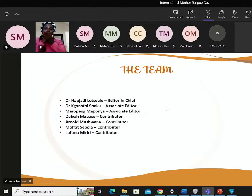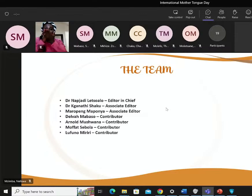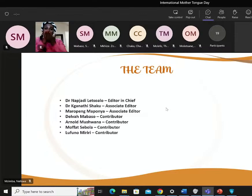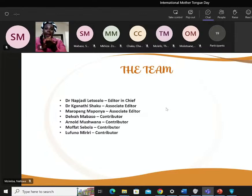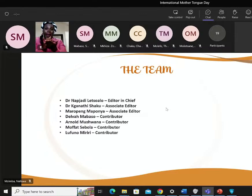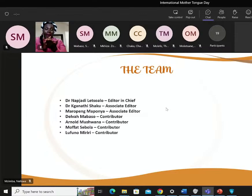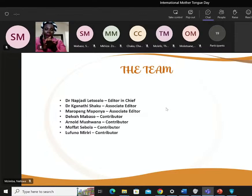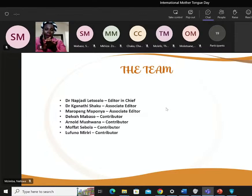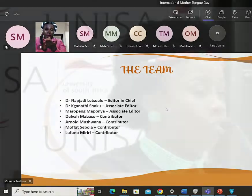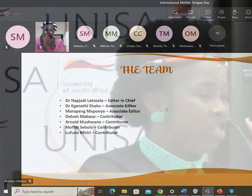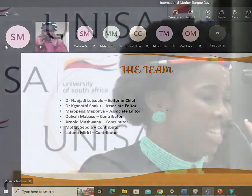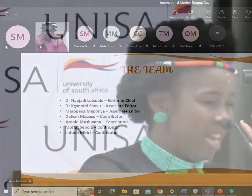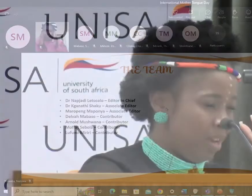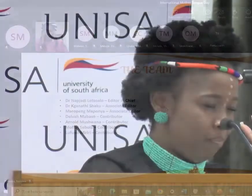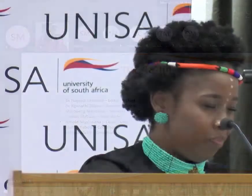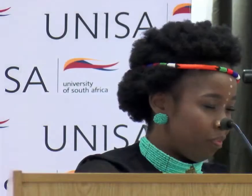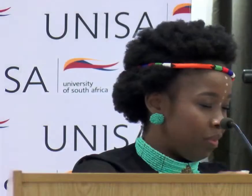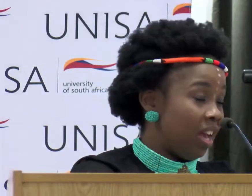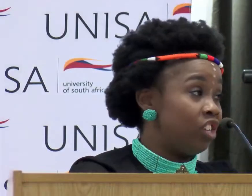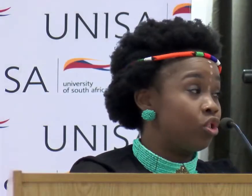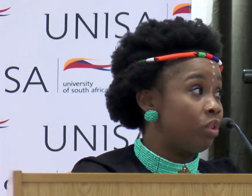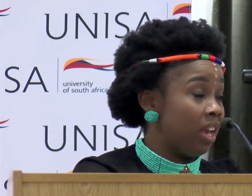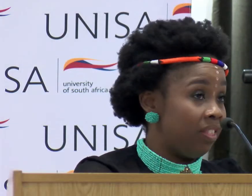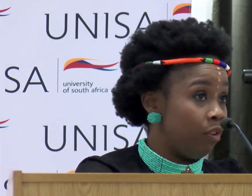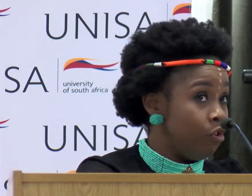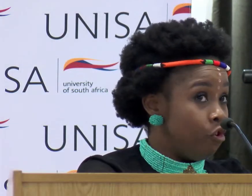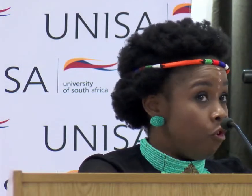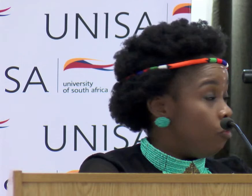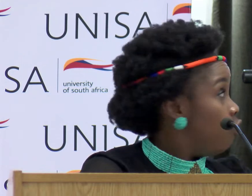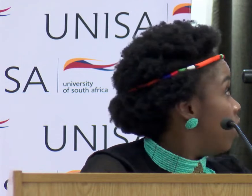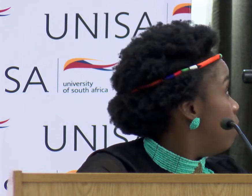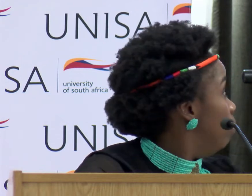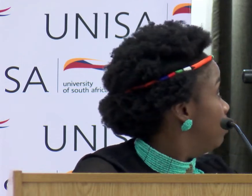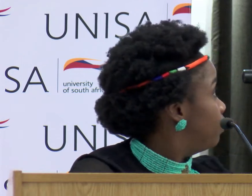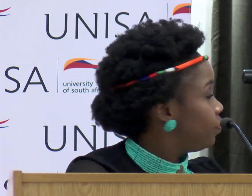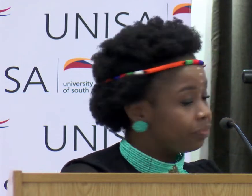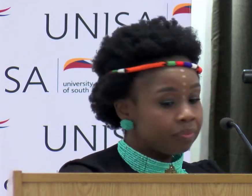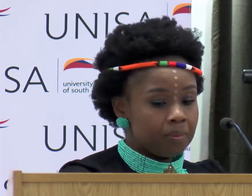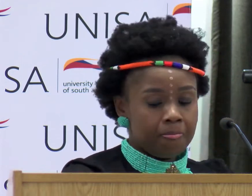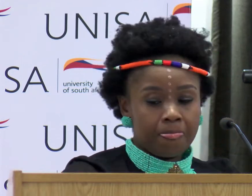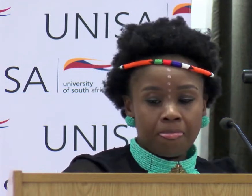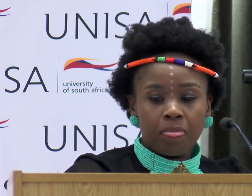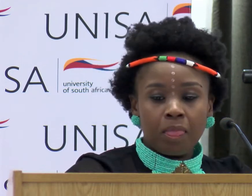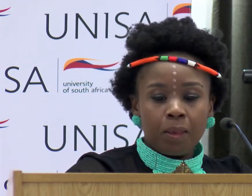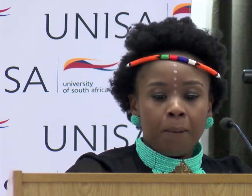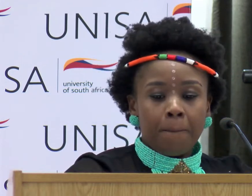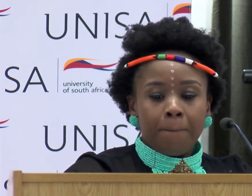them and put hands together for them.